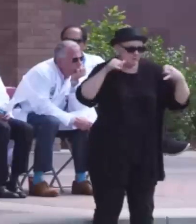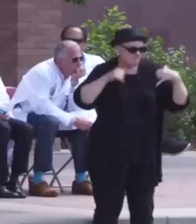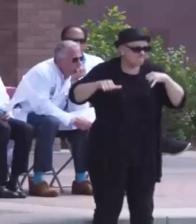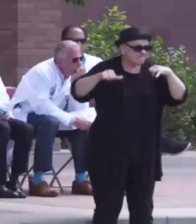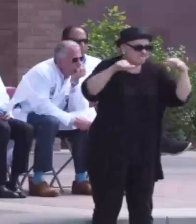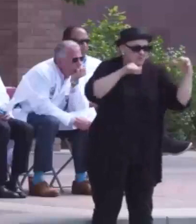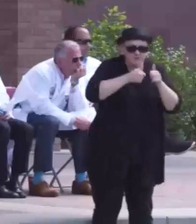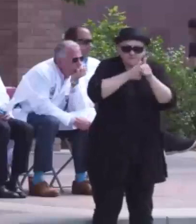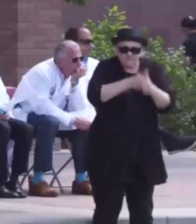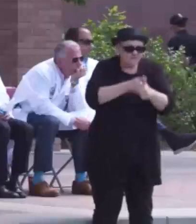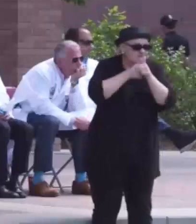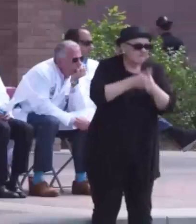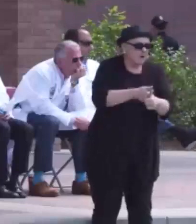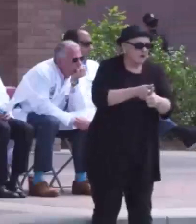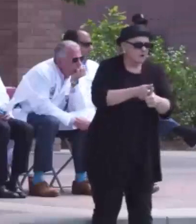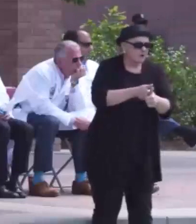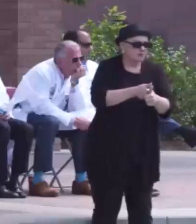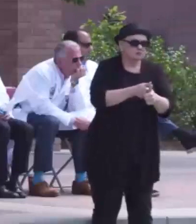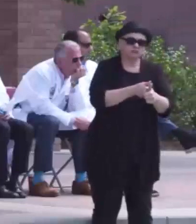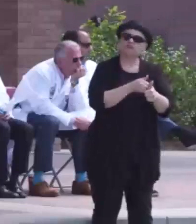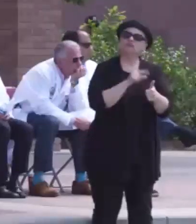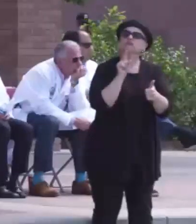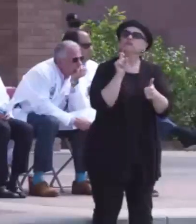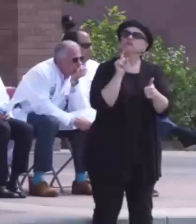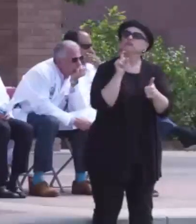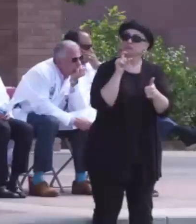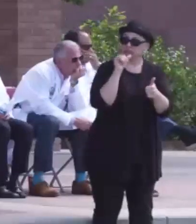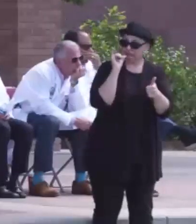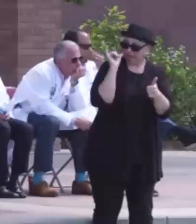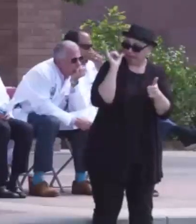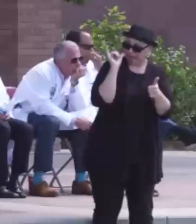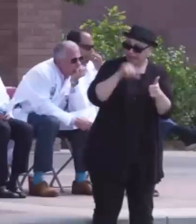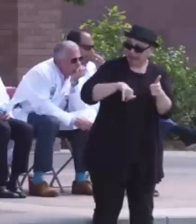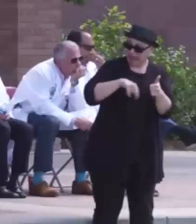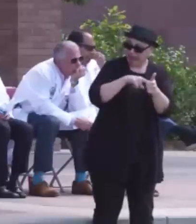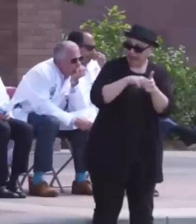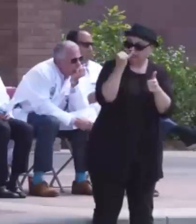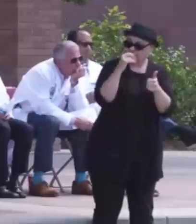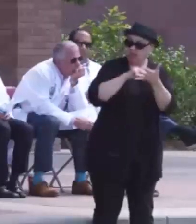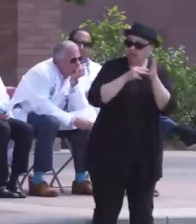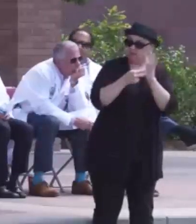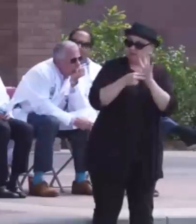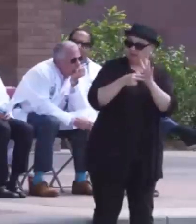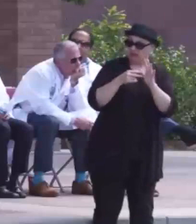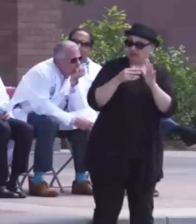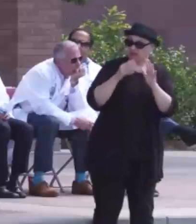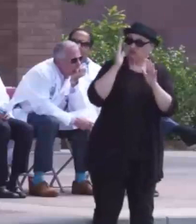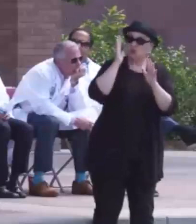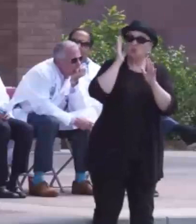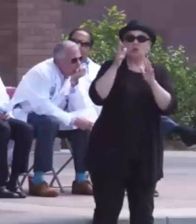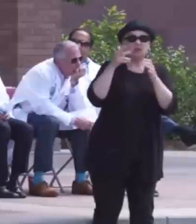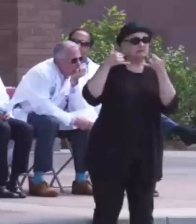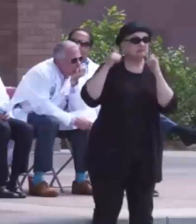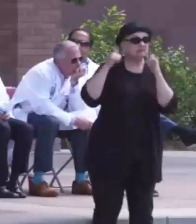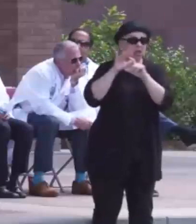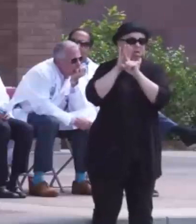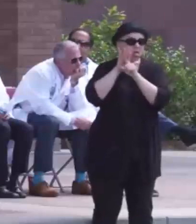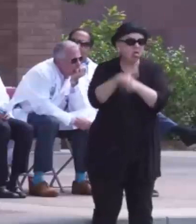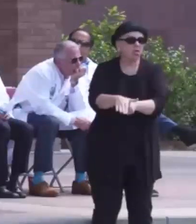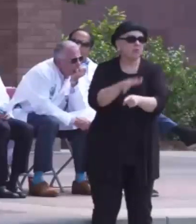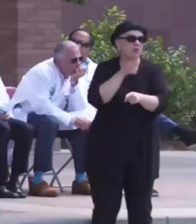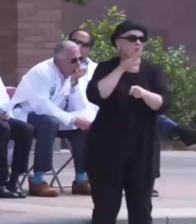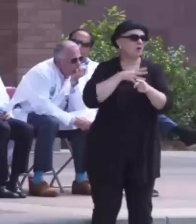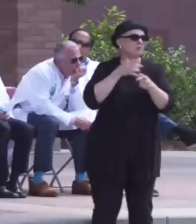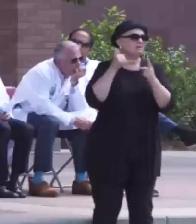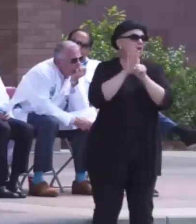in which we reinforce and maintain misogyny and racism and power structures in